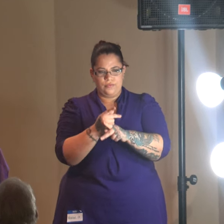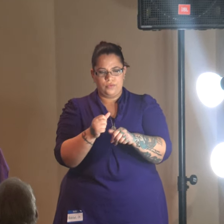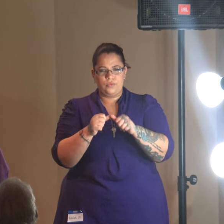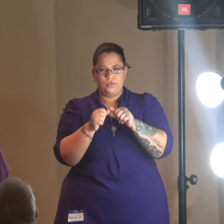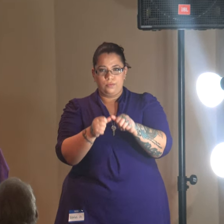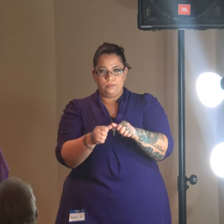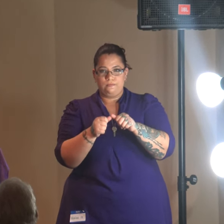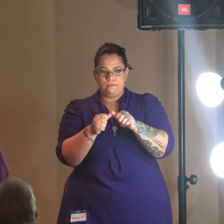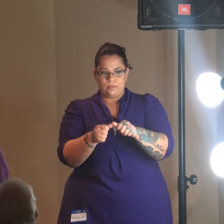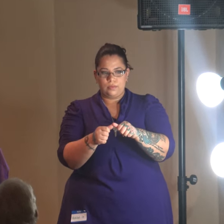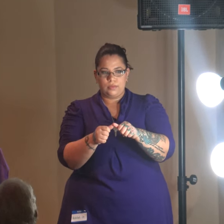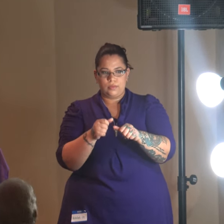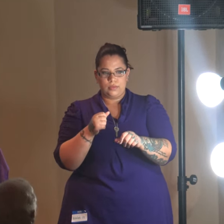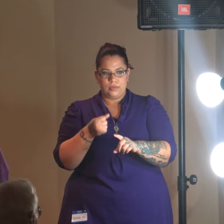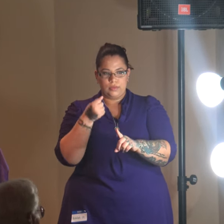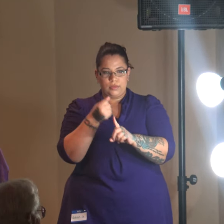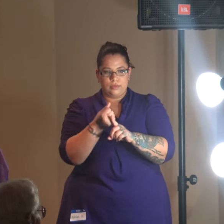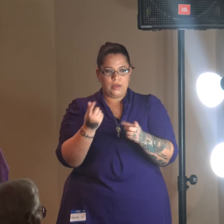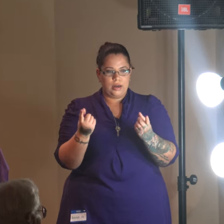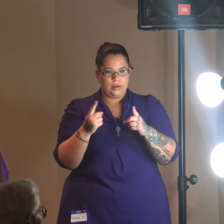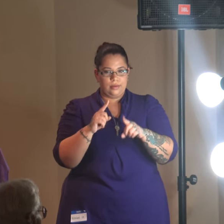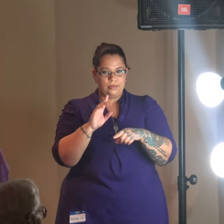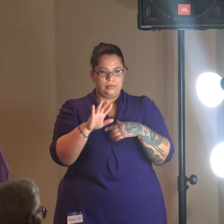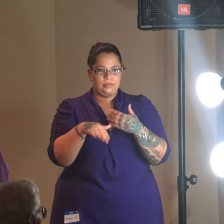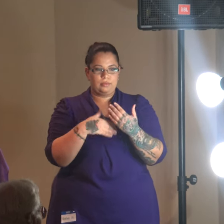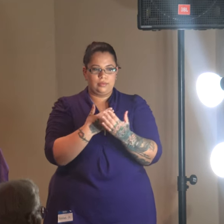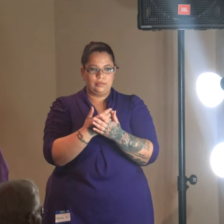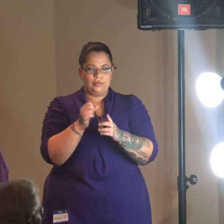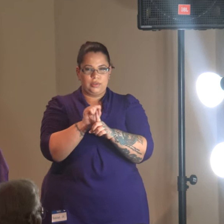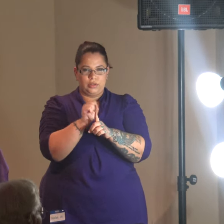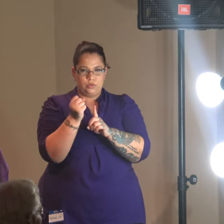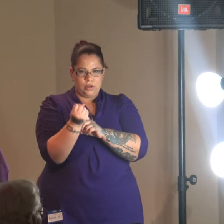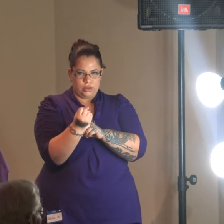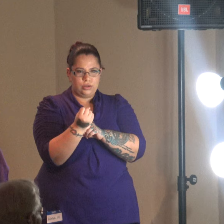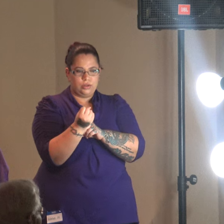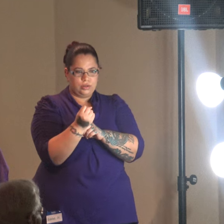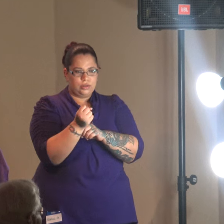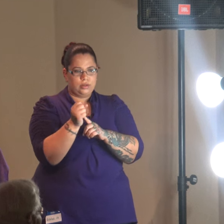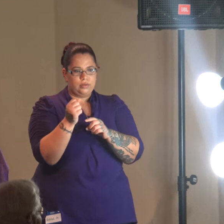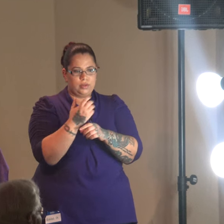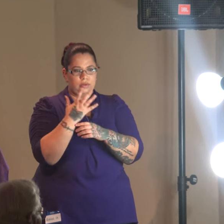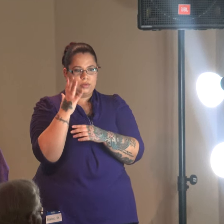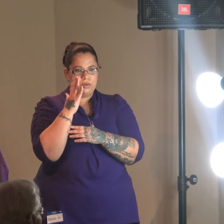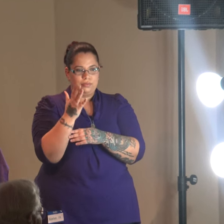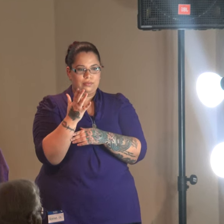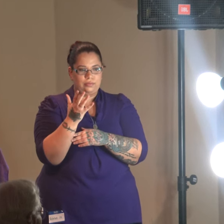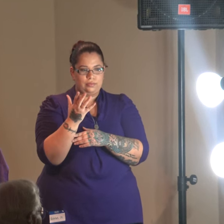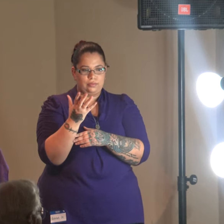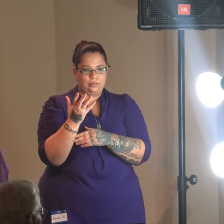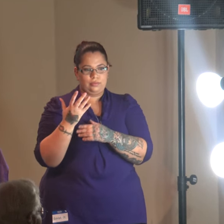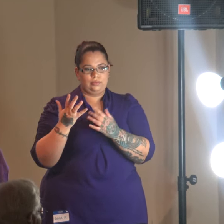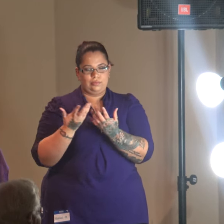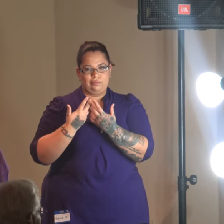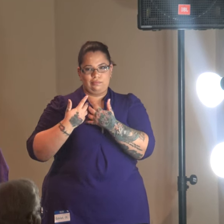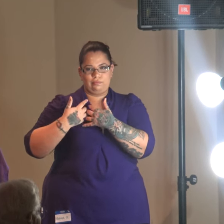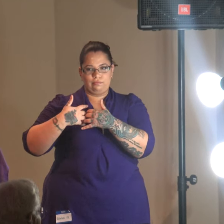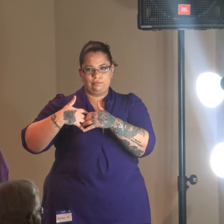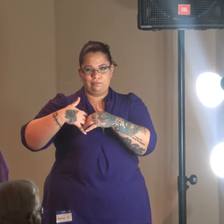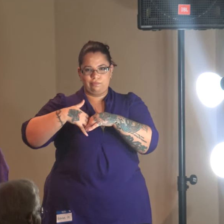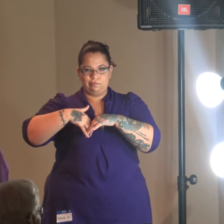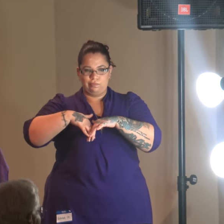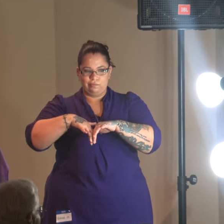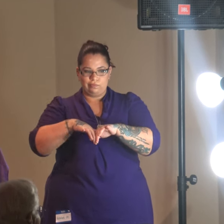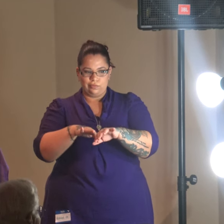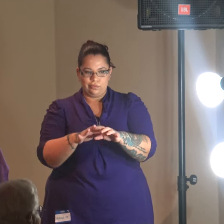what happens is that all the circumstances and everything comes into place around that seed that you have